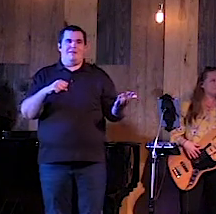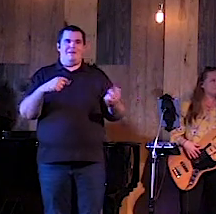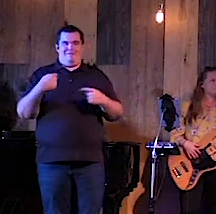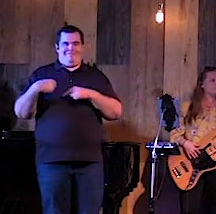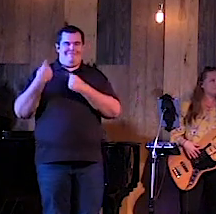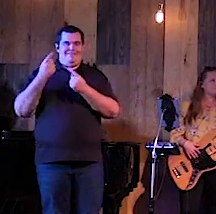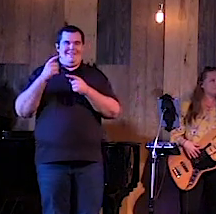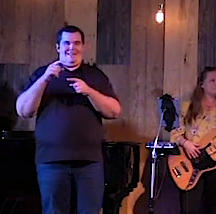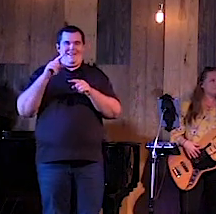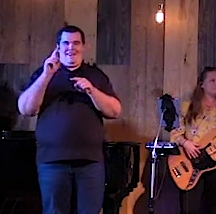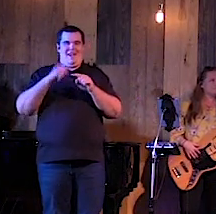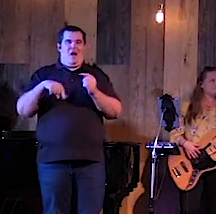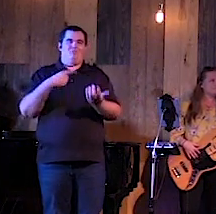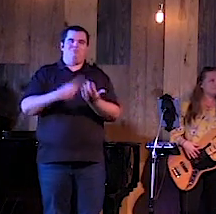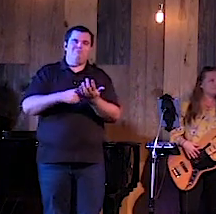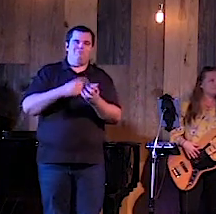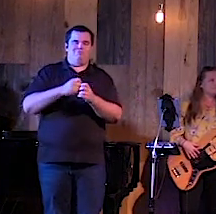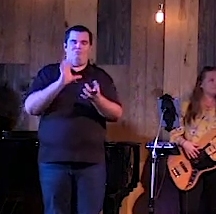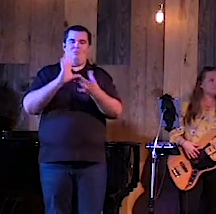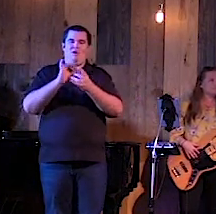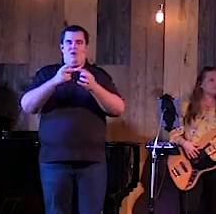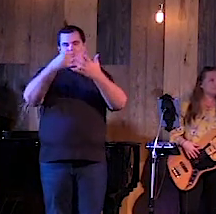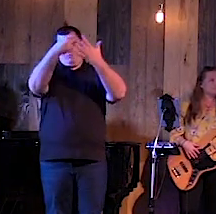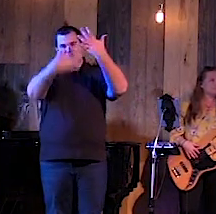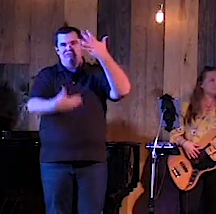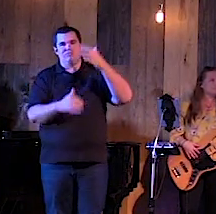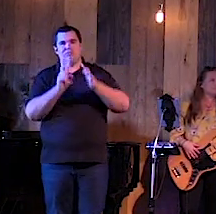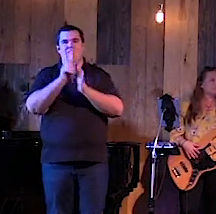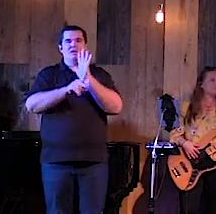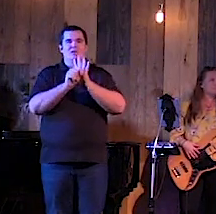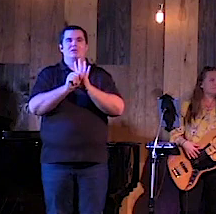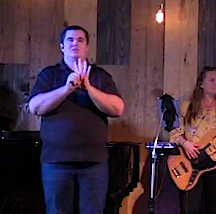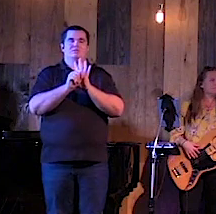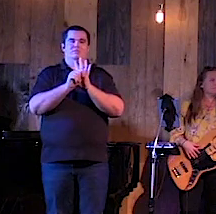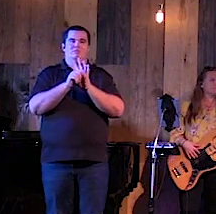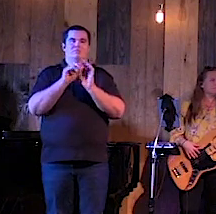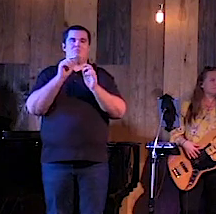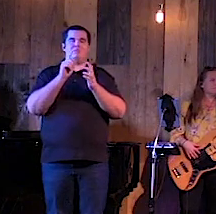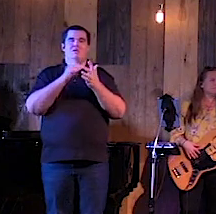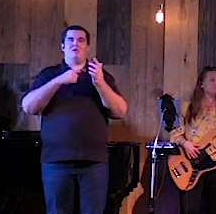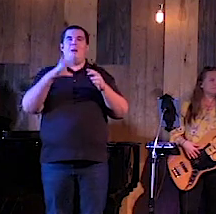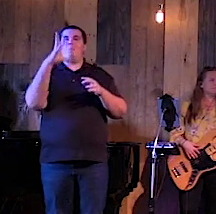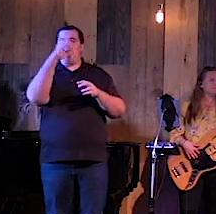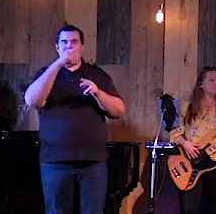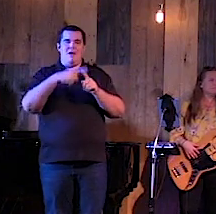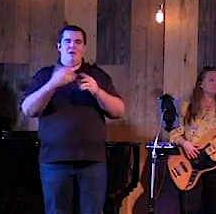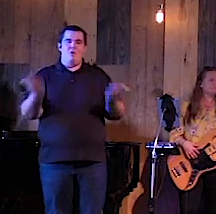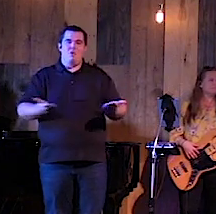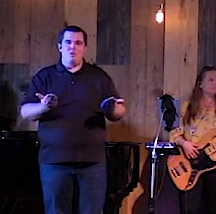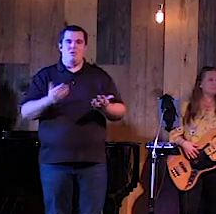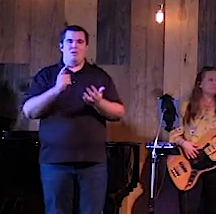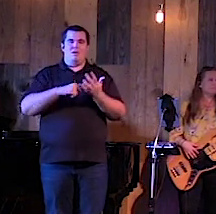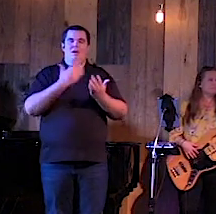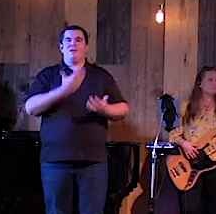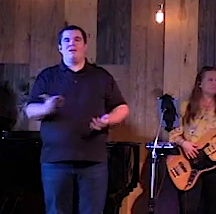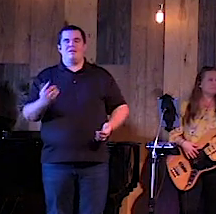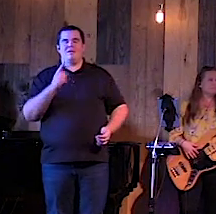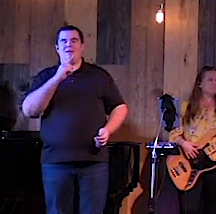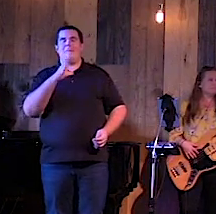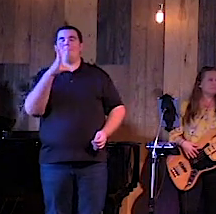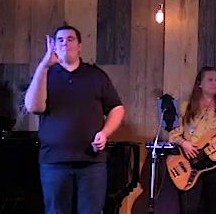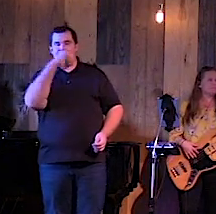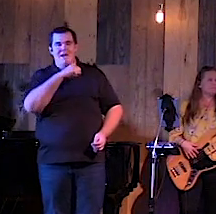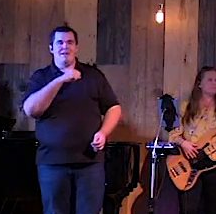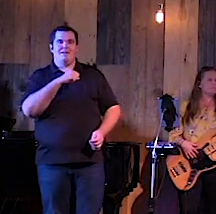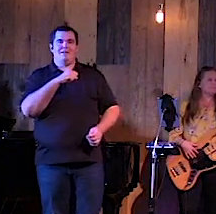Since we don't get to talk, just make some comments on the video and just put on there what you're missing right now. What's some things that you really are